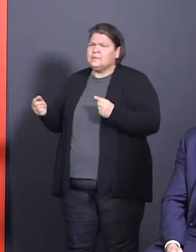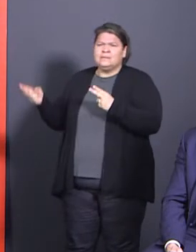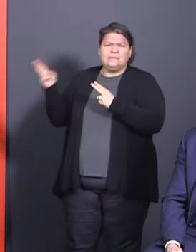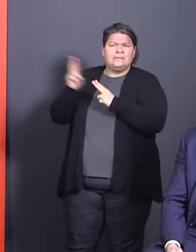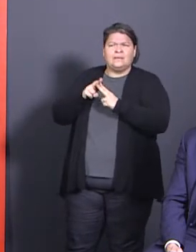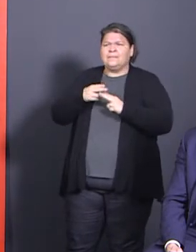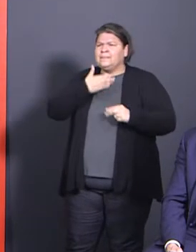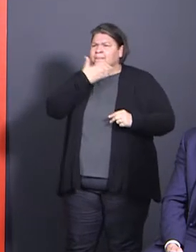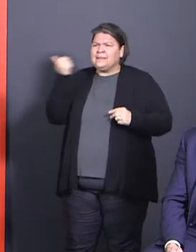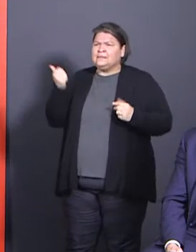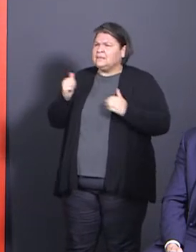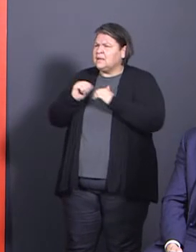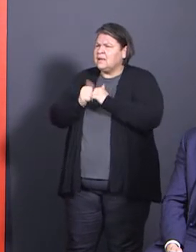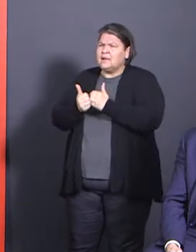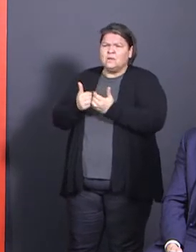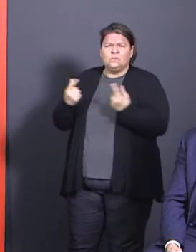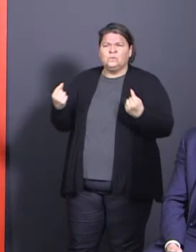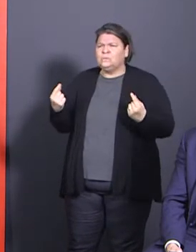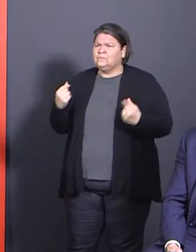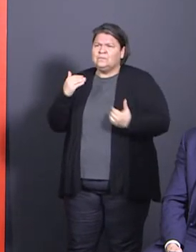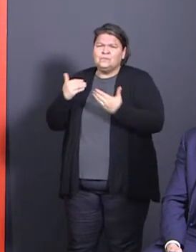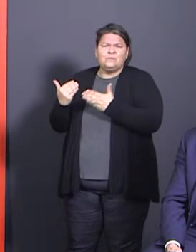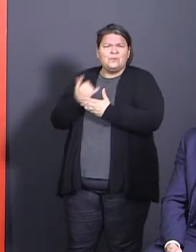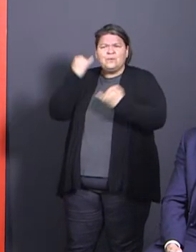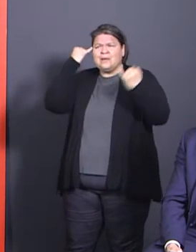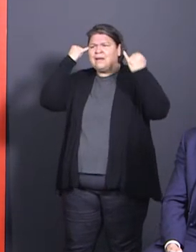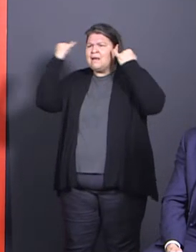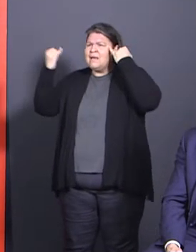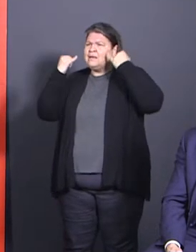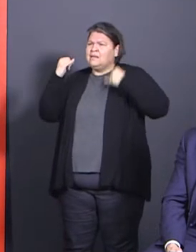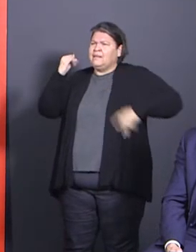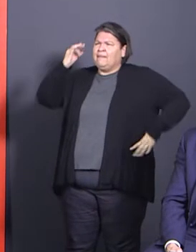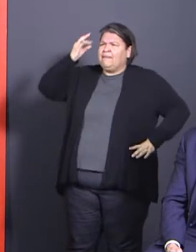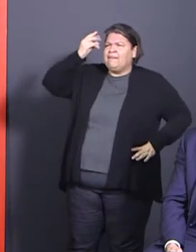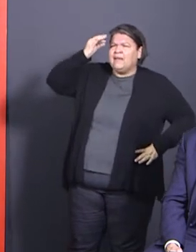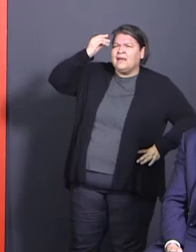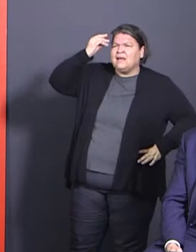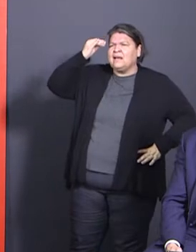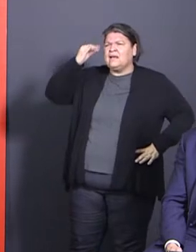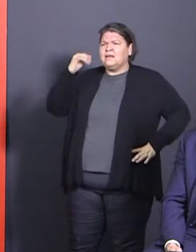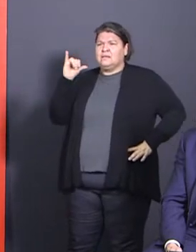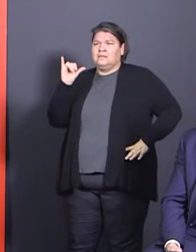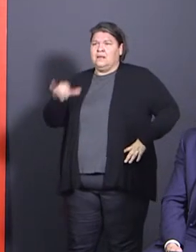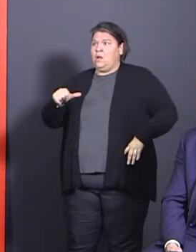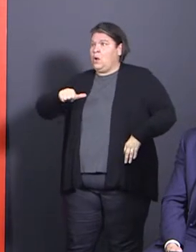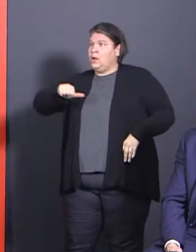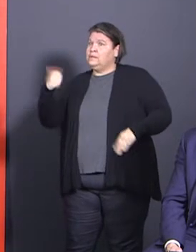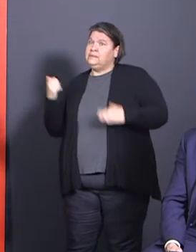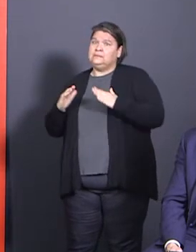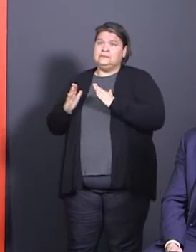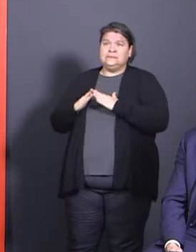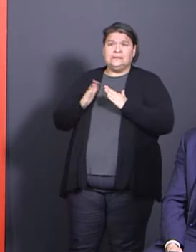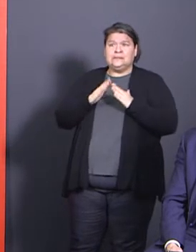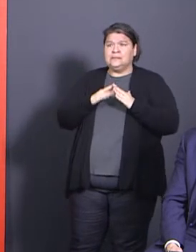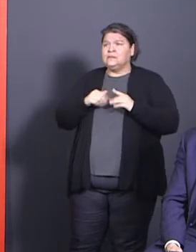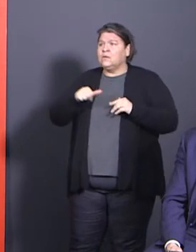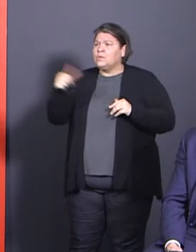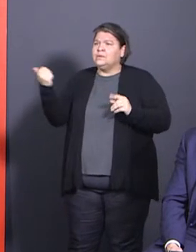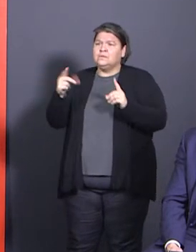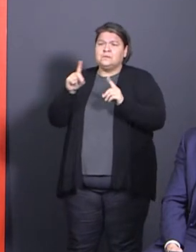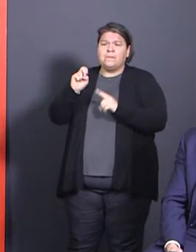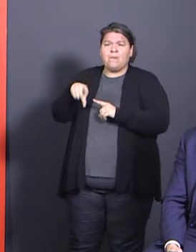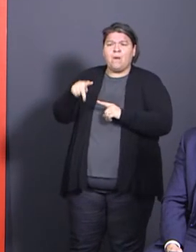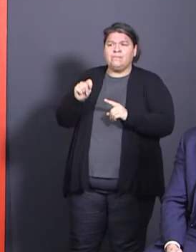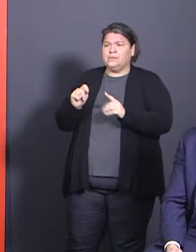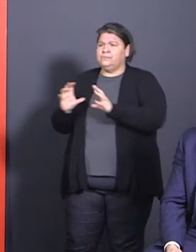before, but we've really thought outside the box. We've got other departments and other cities wanting to look at what Fort Worth is doing. We're